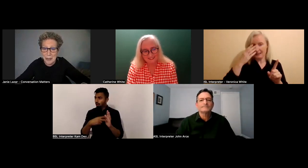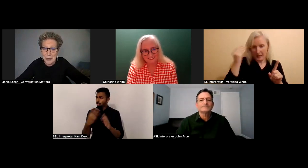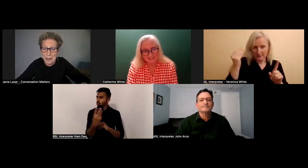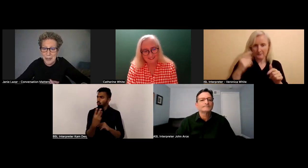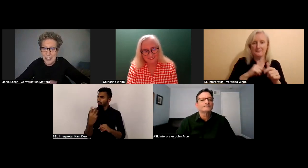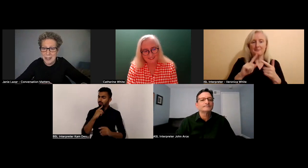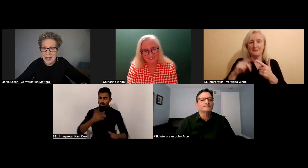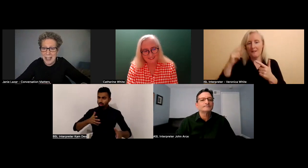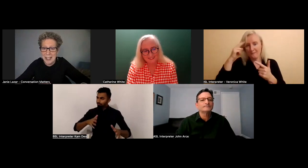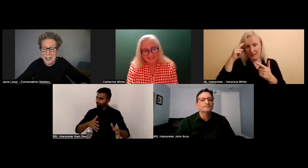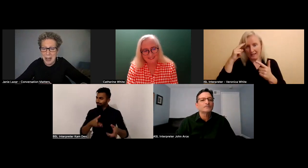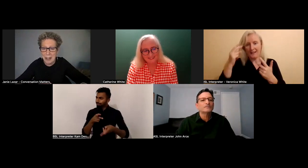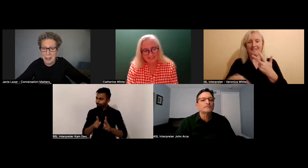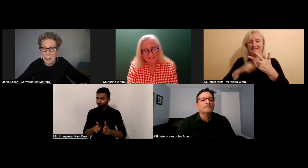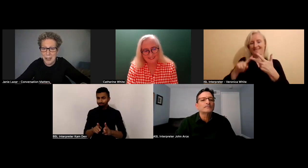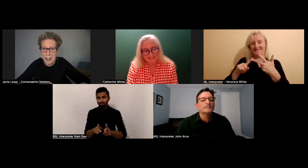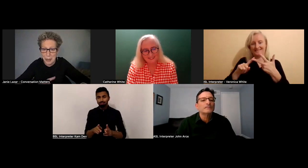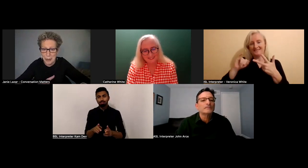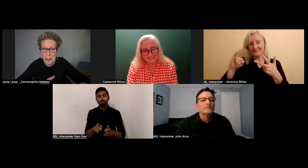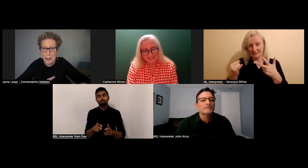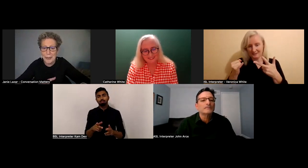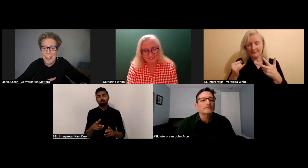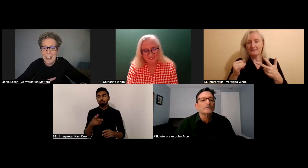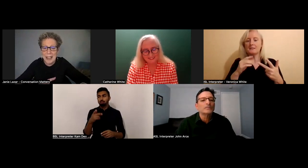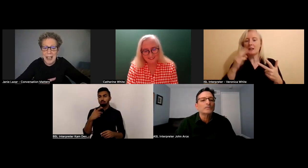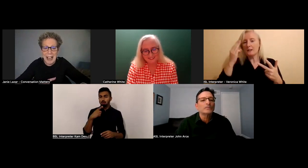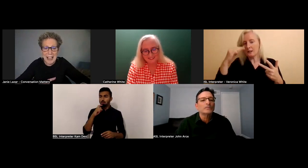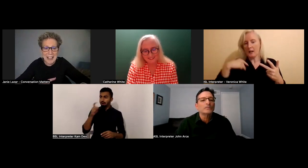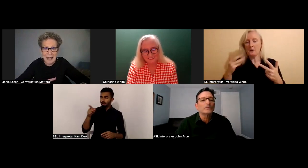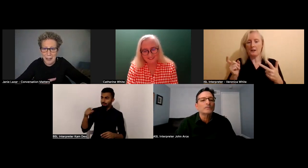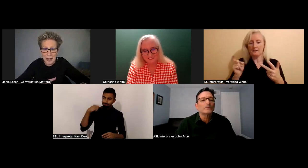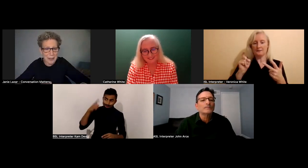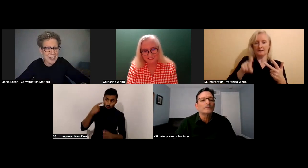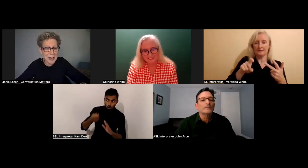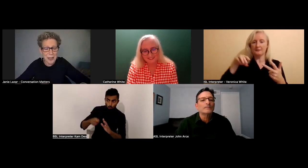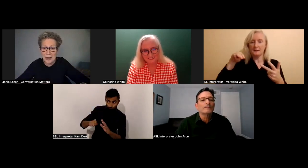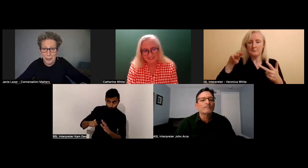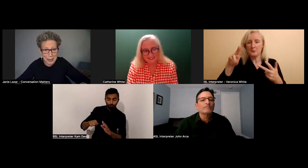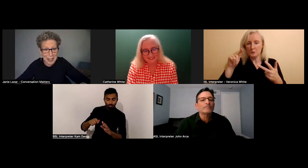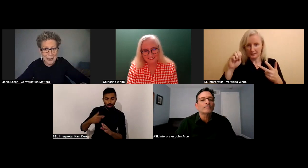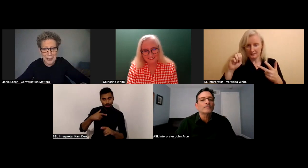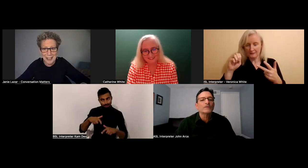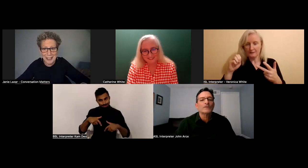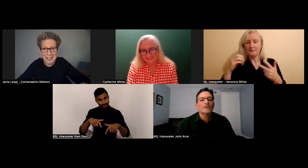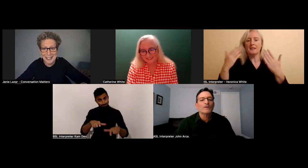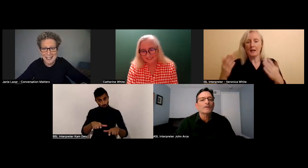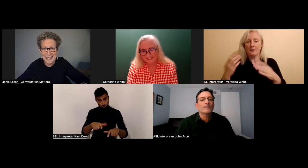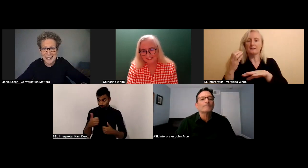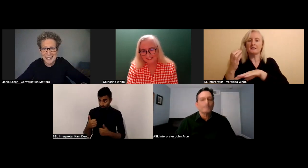just, in case there's background noise, just mute you and carry on the conversation with